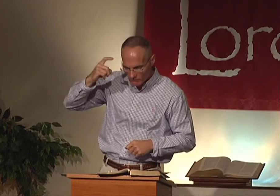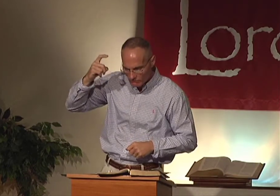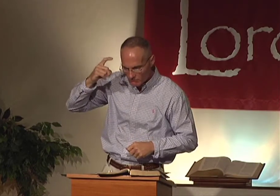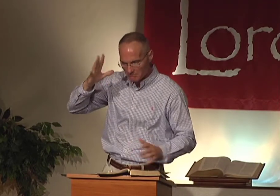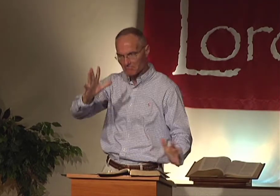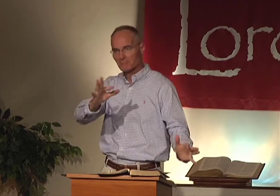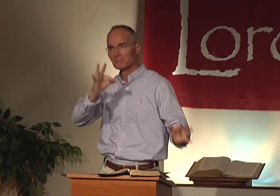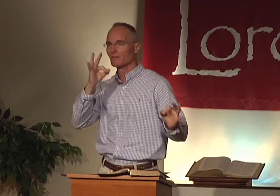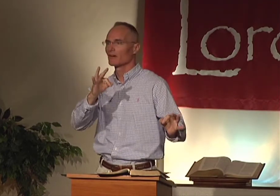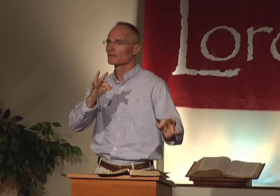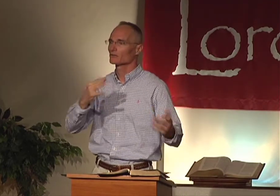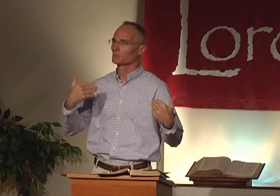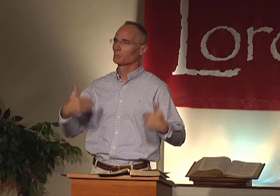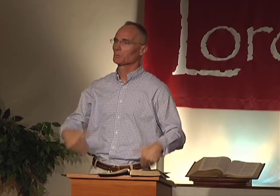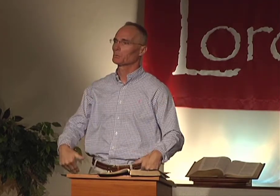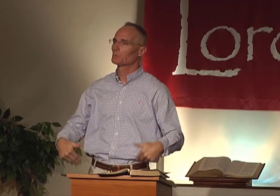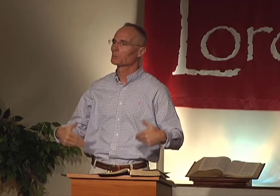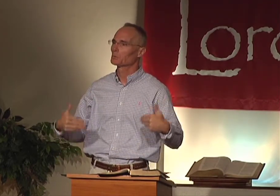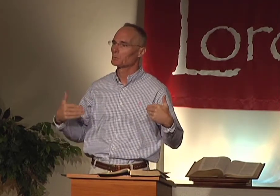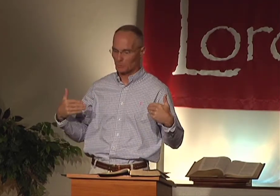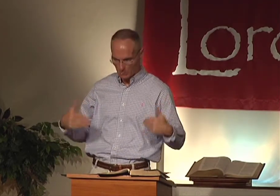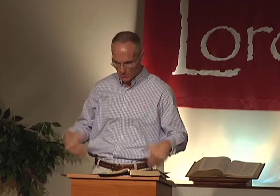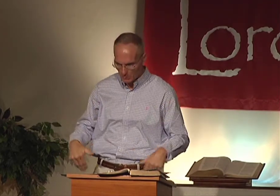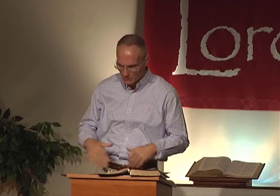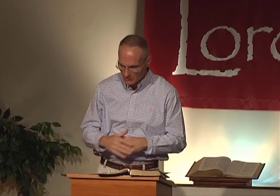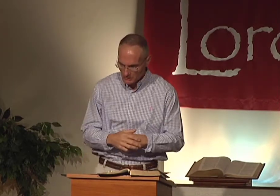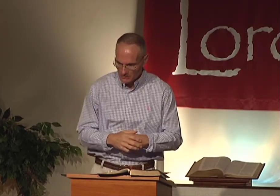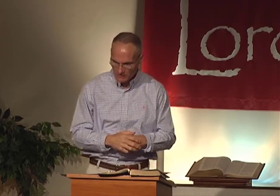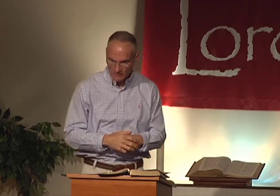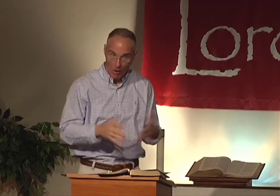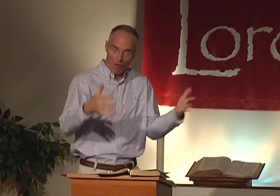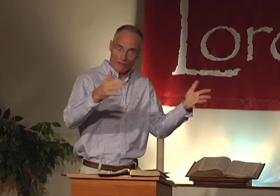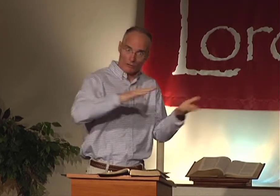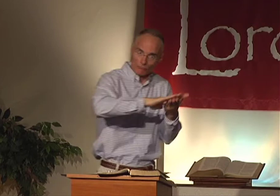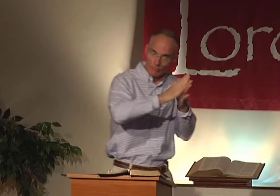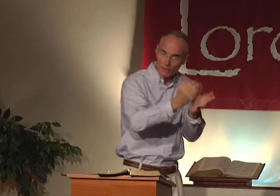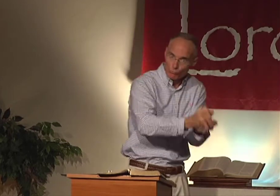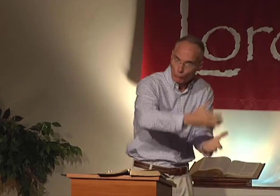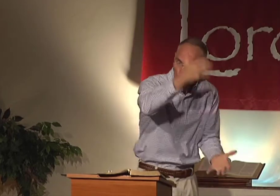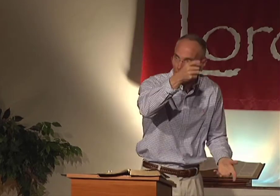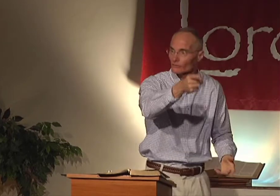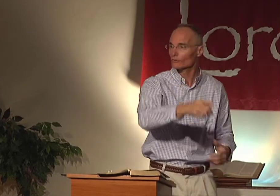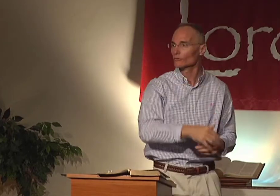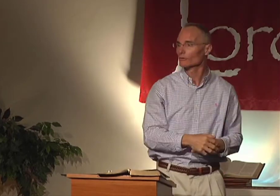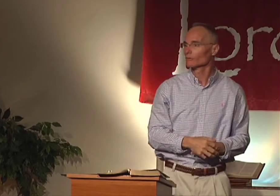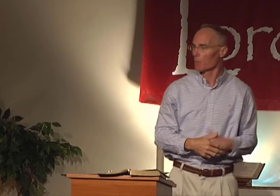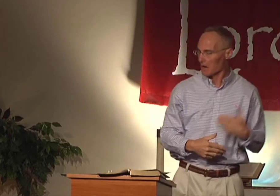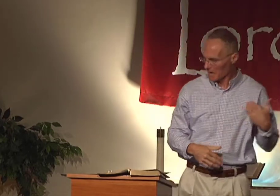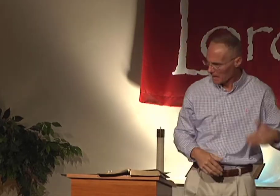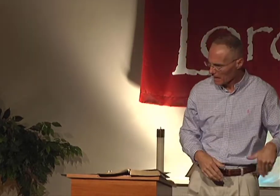you're full of wisdom. Everything's perfect. Wow. Oh, you've already become rich.